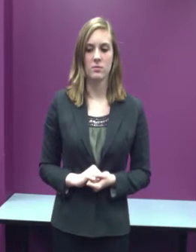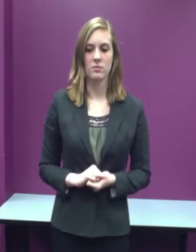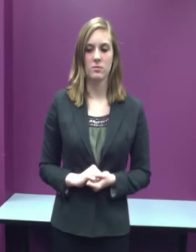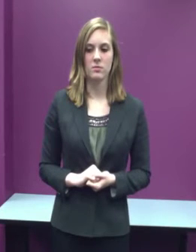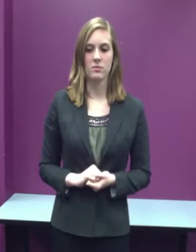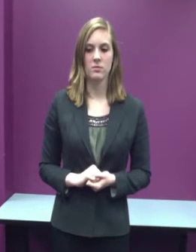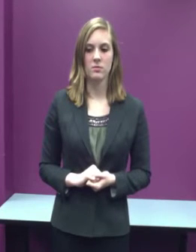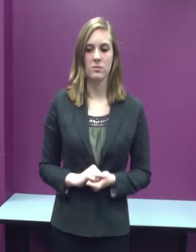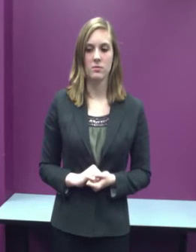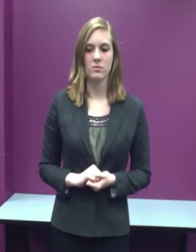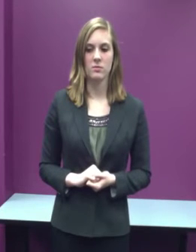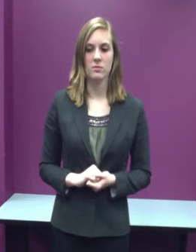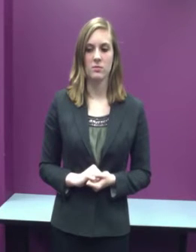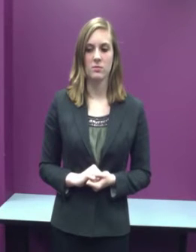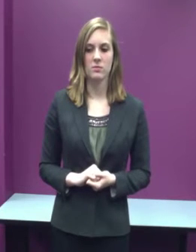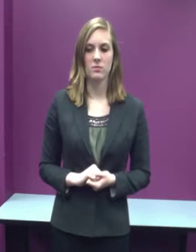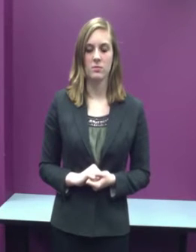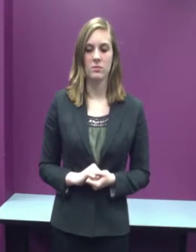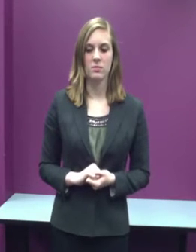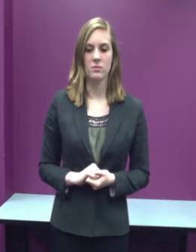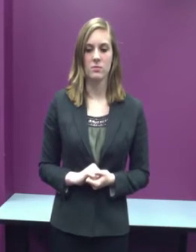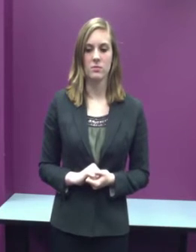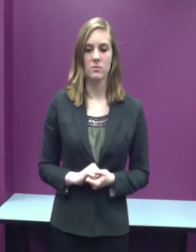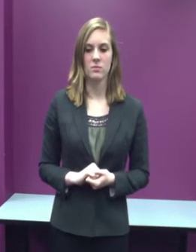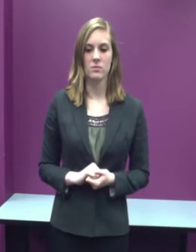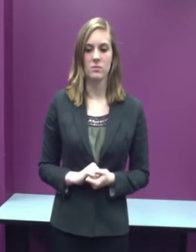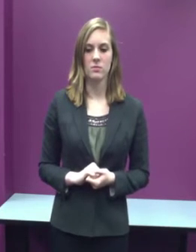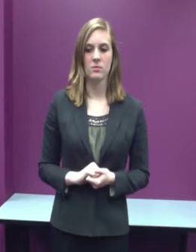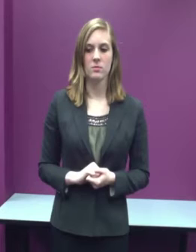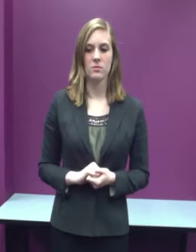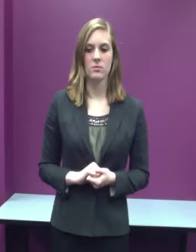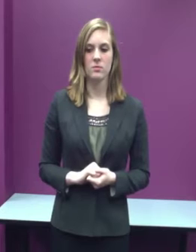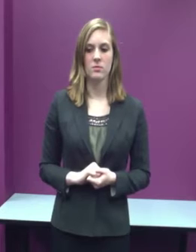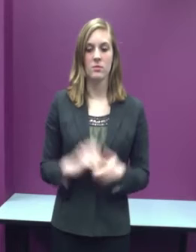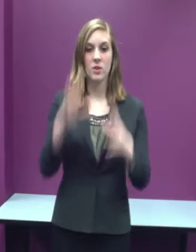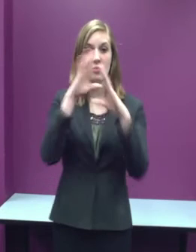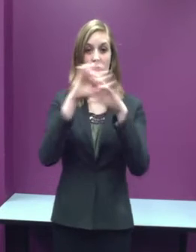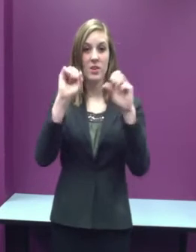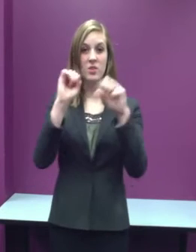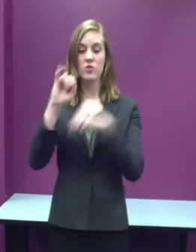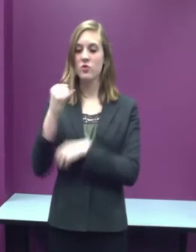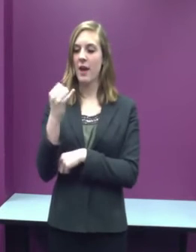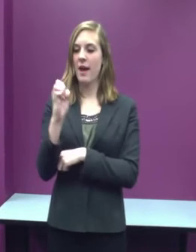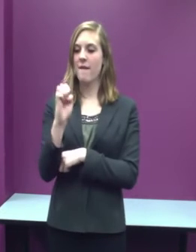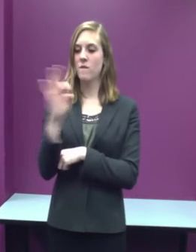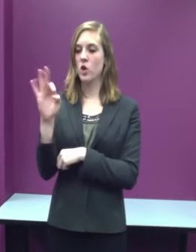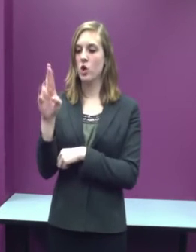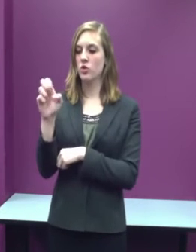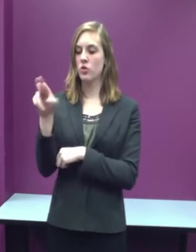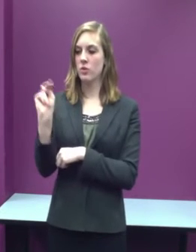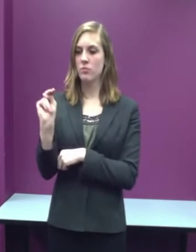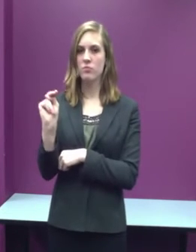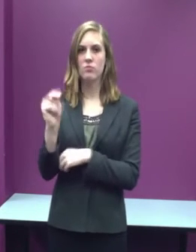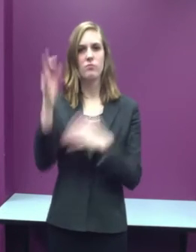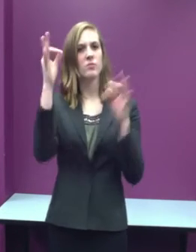To lead this dangerous expedition, President Thomas Jefferson chose his chief aide, Meriwether Lewis, a skilled soldier